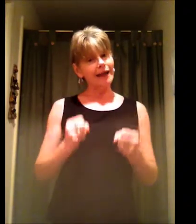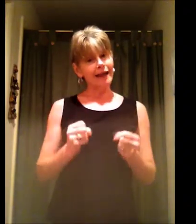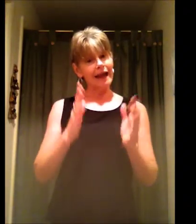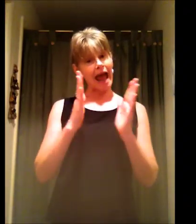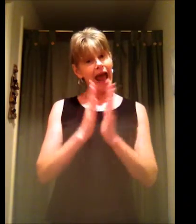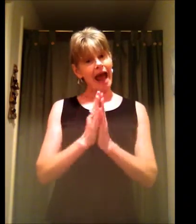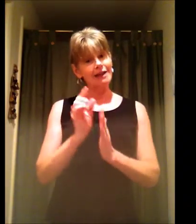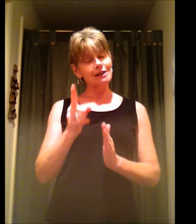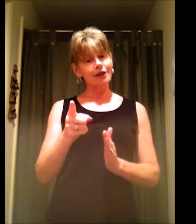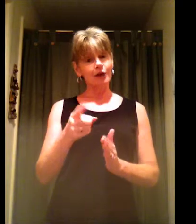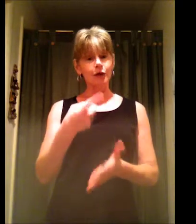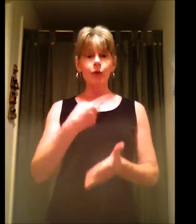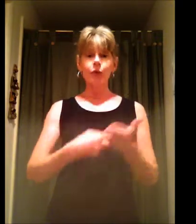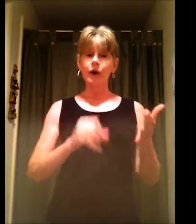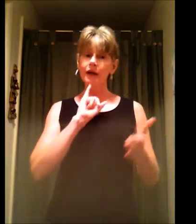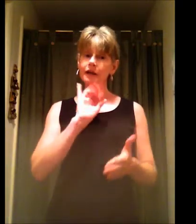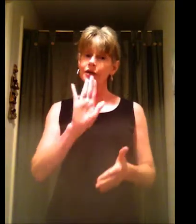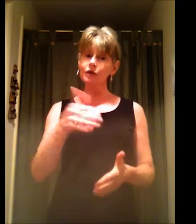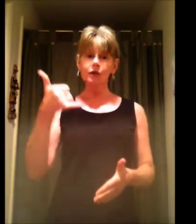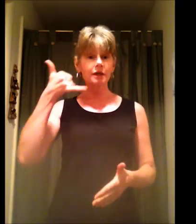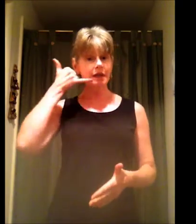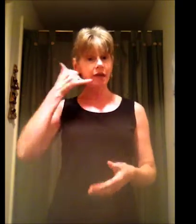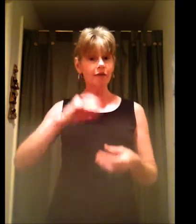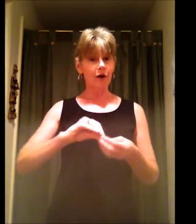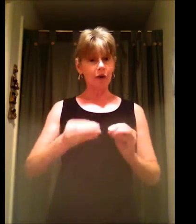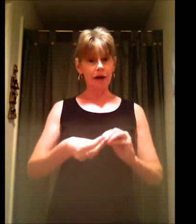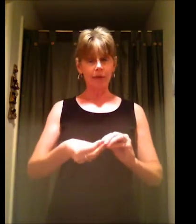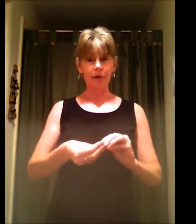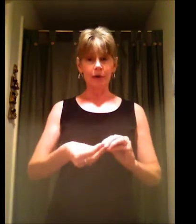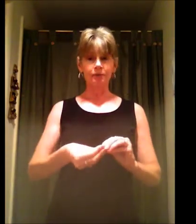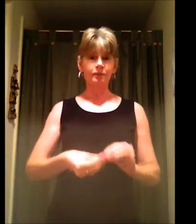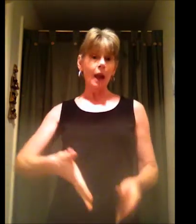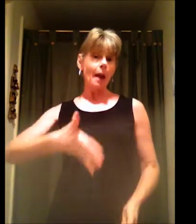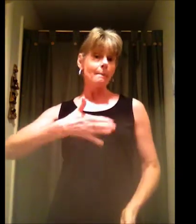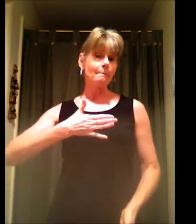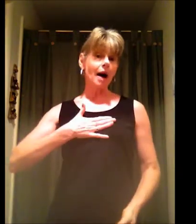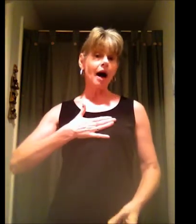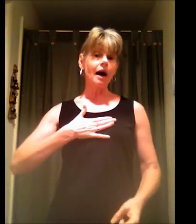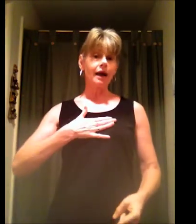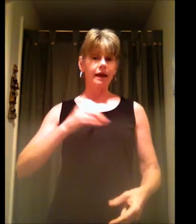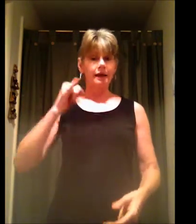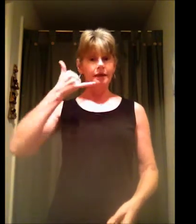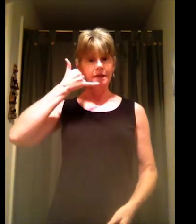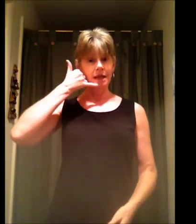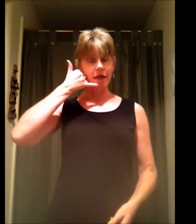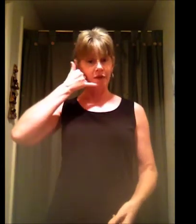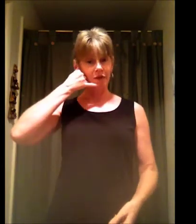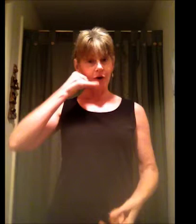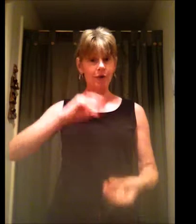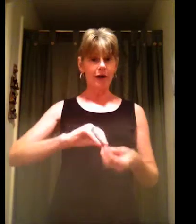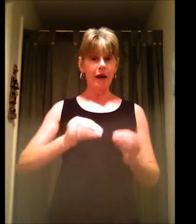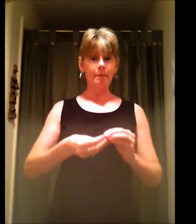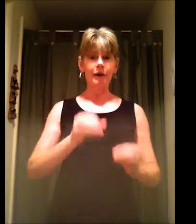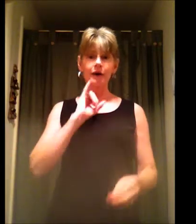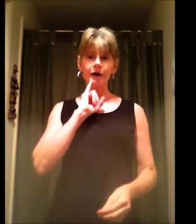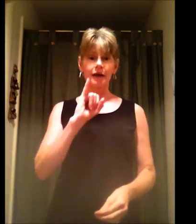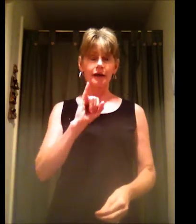can ask you, what is your telephone number? My telephone number